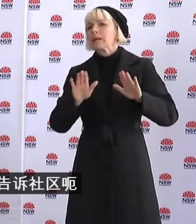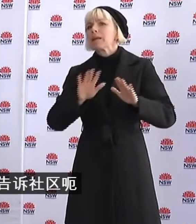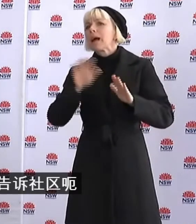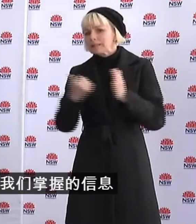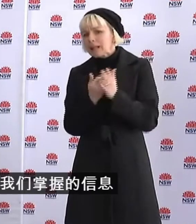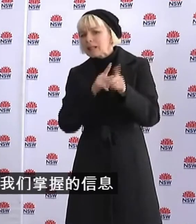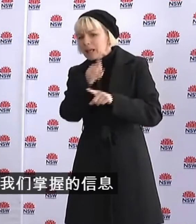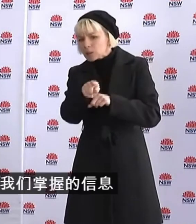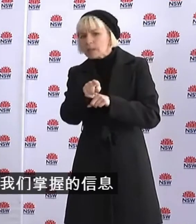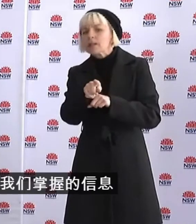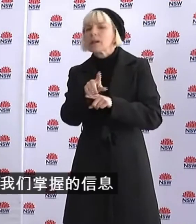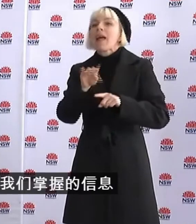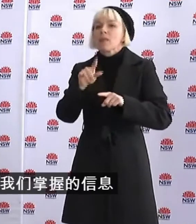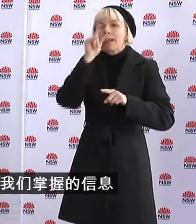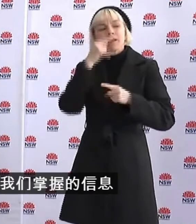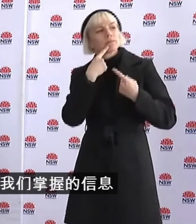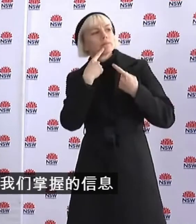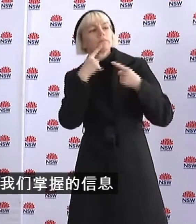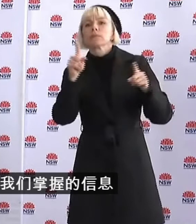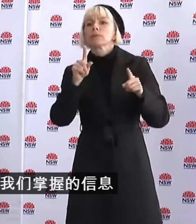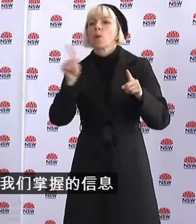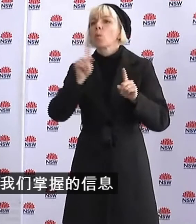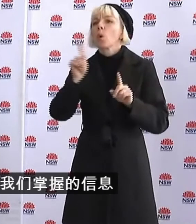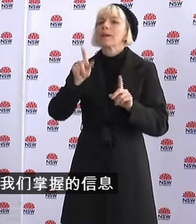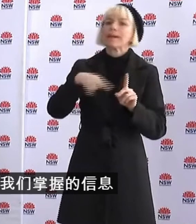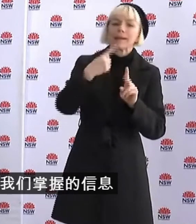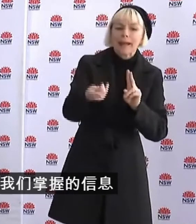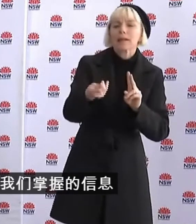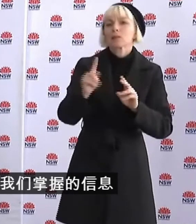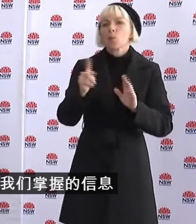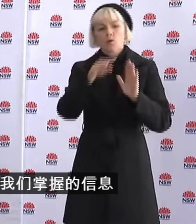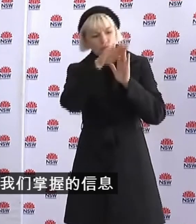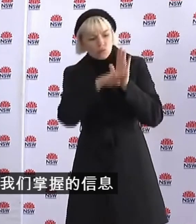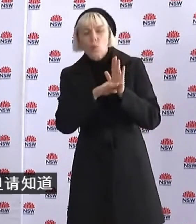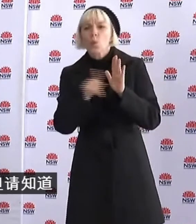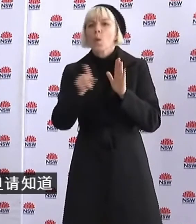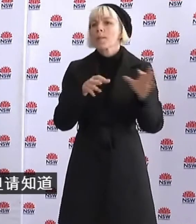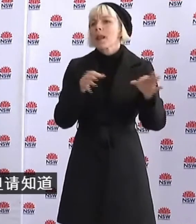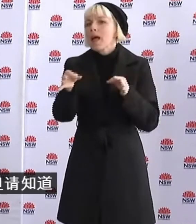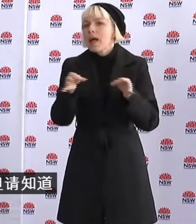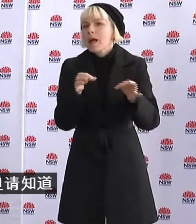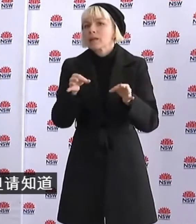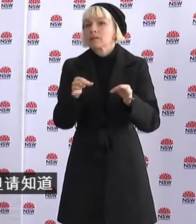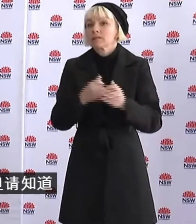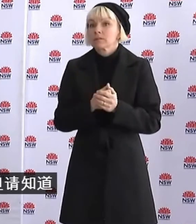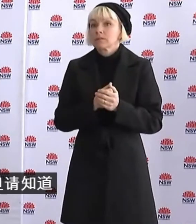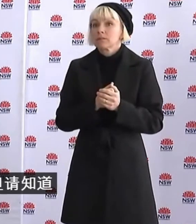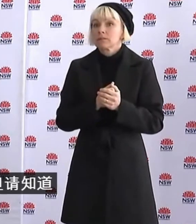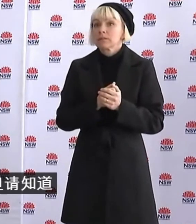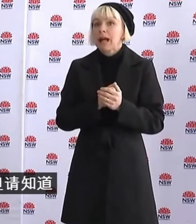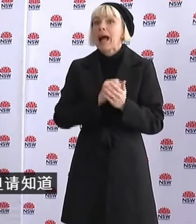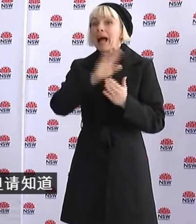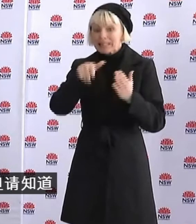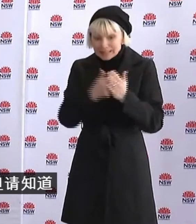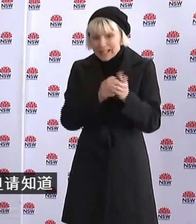or thereabouts what July 31 looks like. And we'll rely on the information we have up until that time to make those announcements.